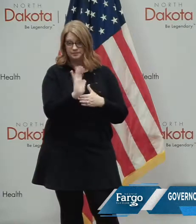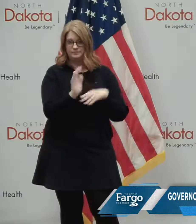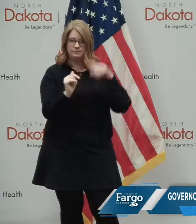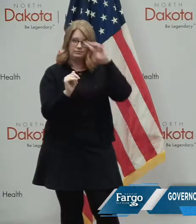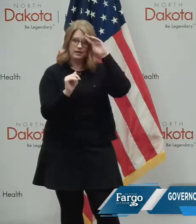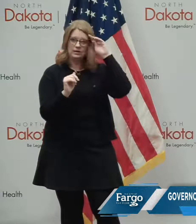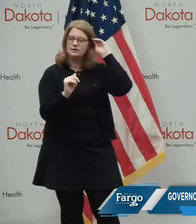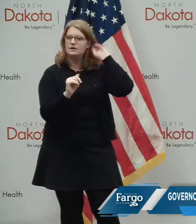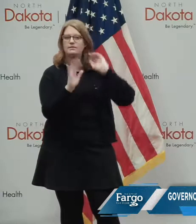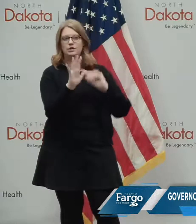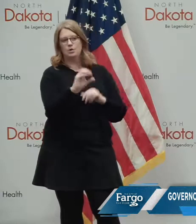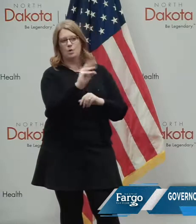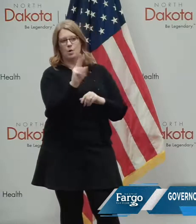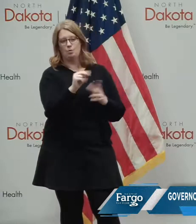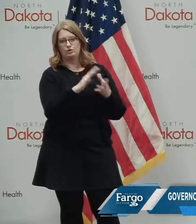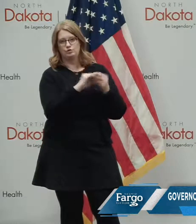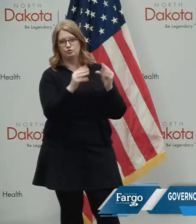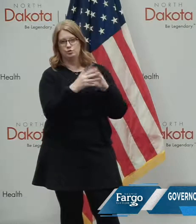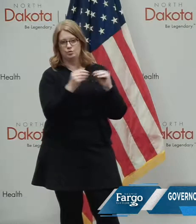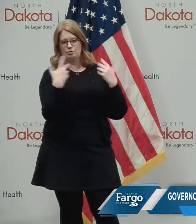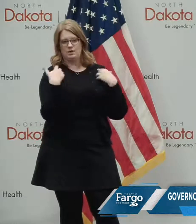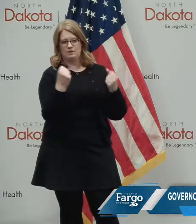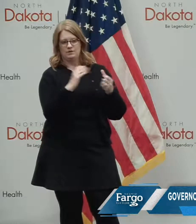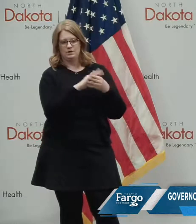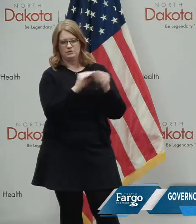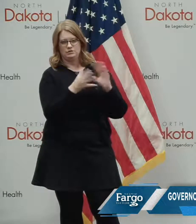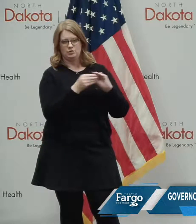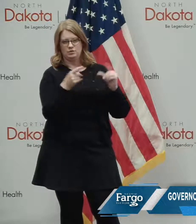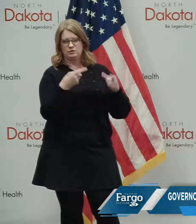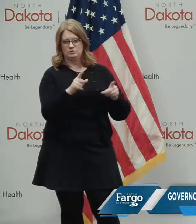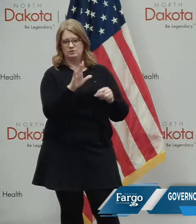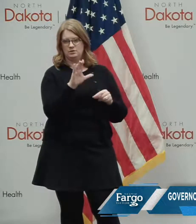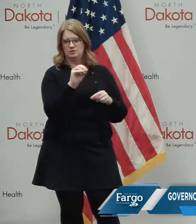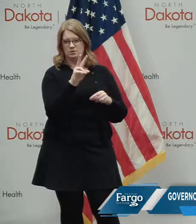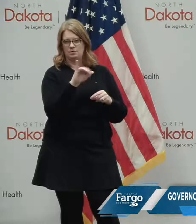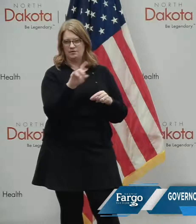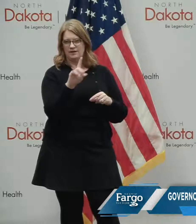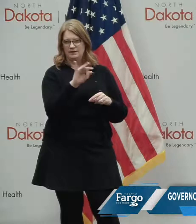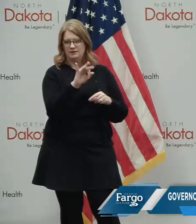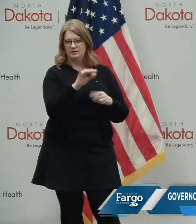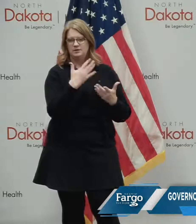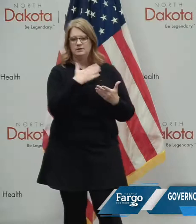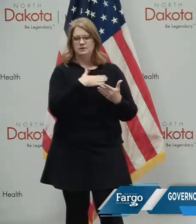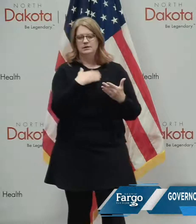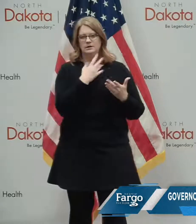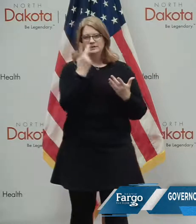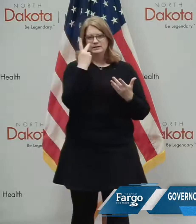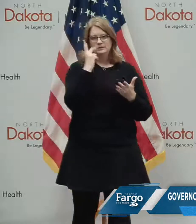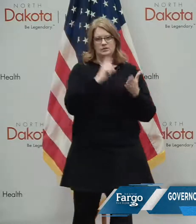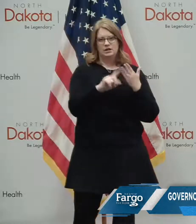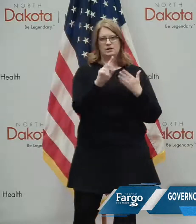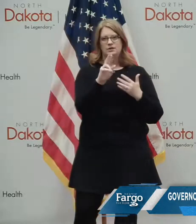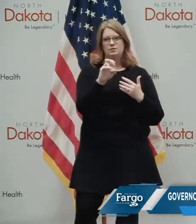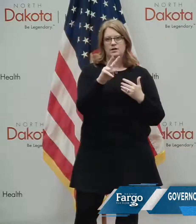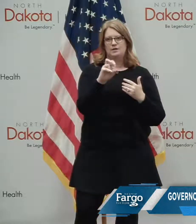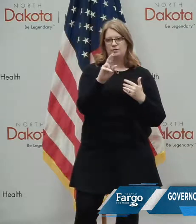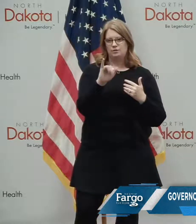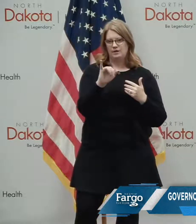your own story, recovery story, during this COVID-19 pandemic, please visit